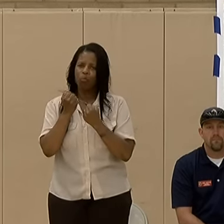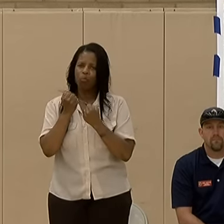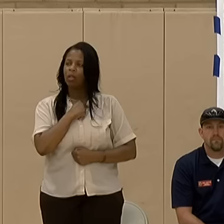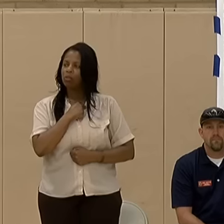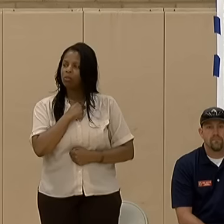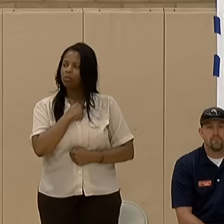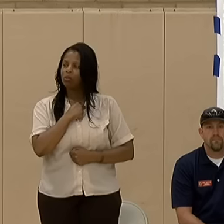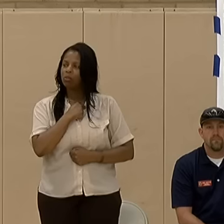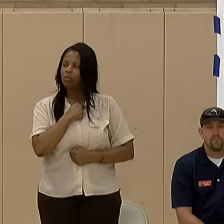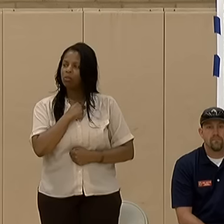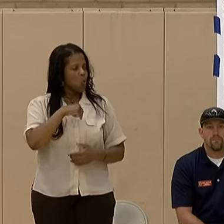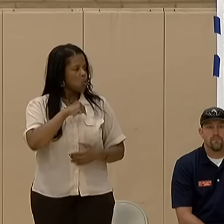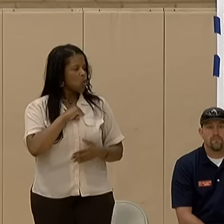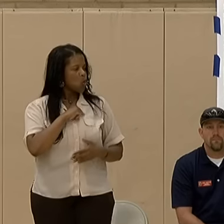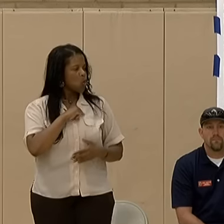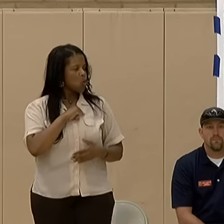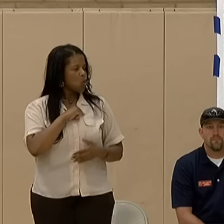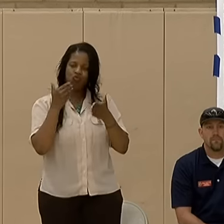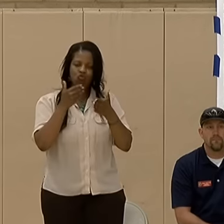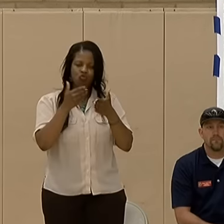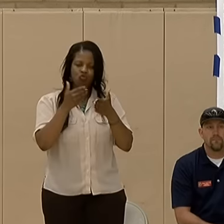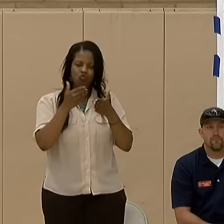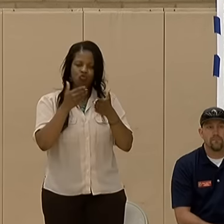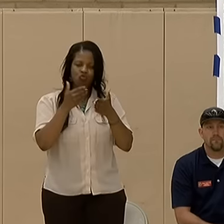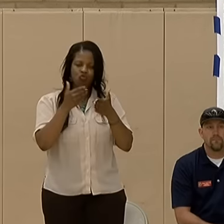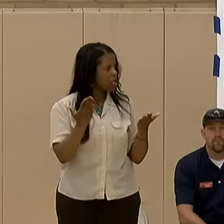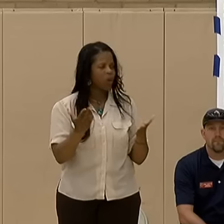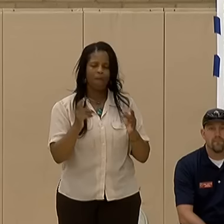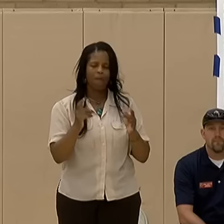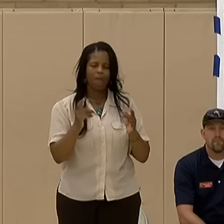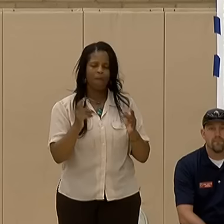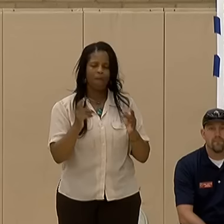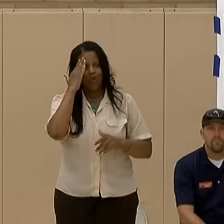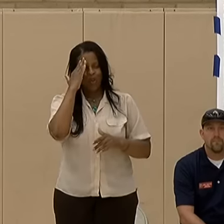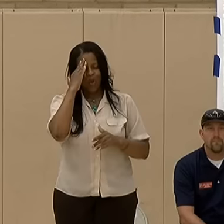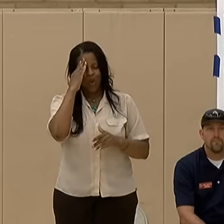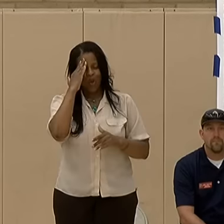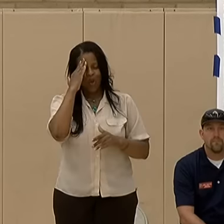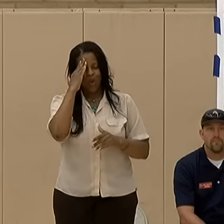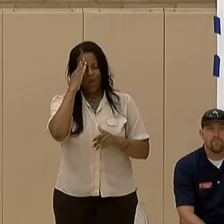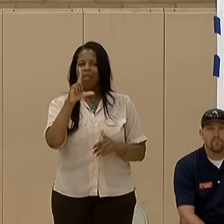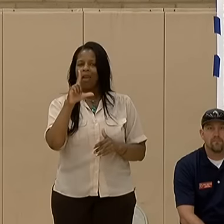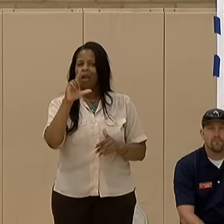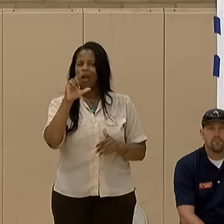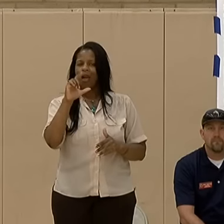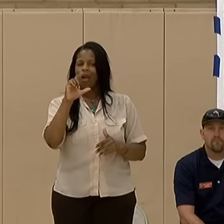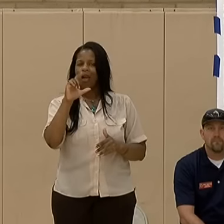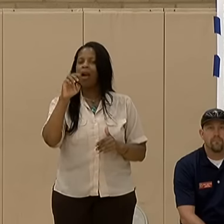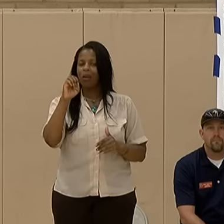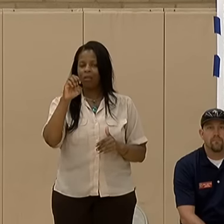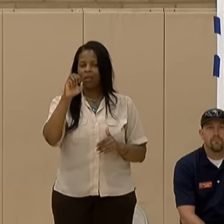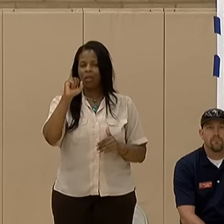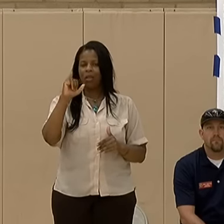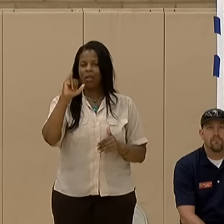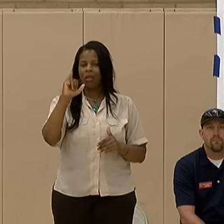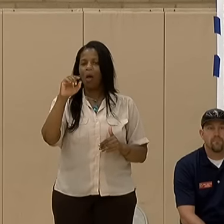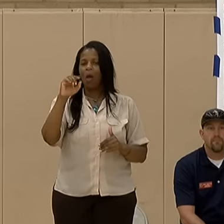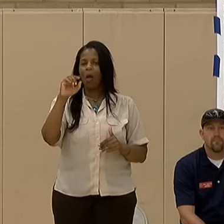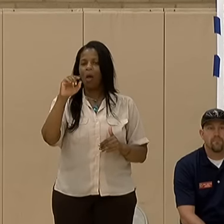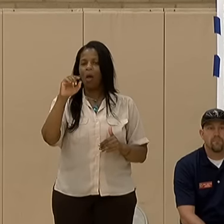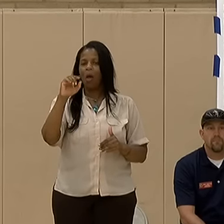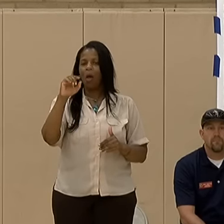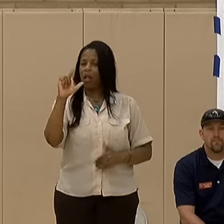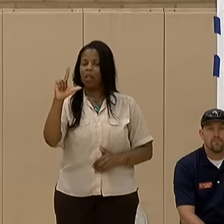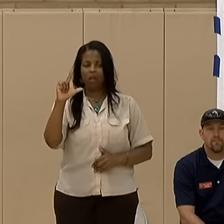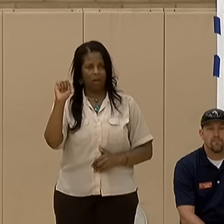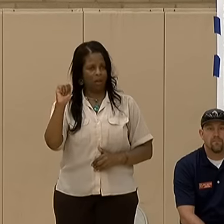We arrived on scene real quick. We know where the Lake Isabella Fire Station is. It's right around the corner. Sequoia Forest, they were